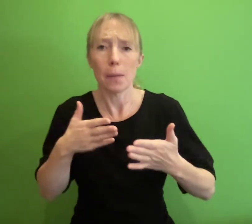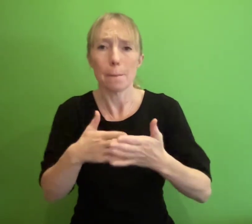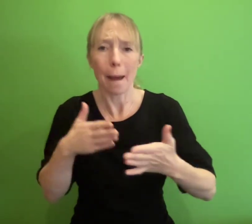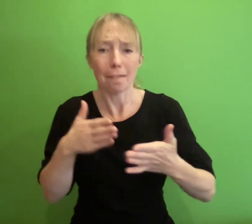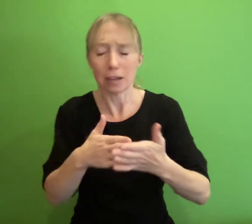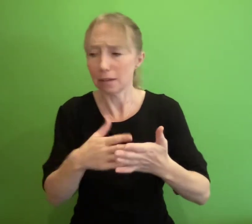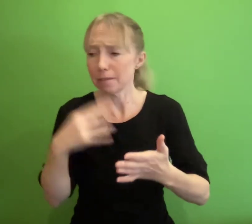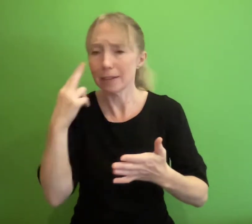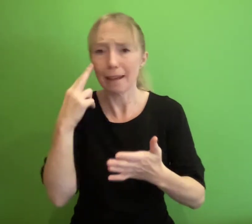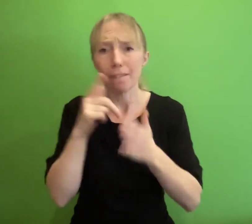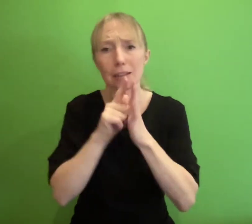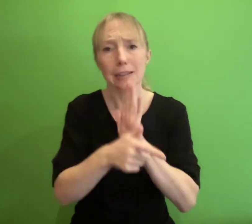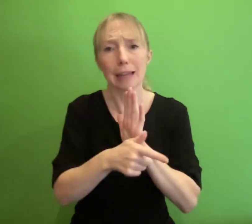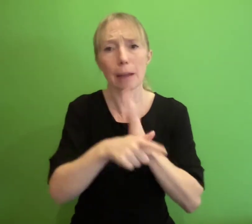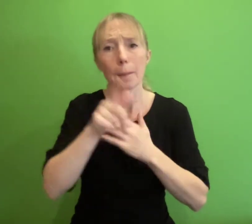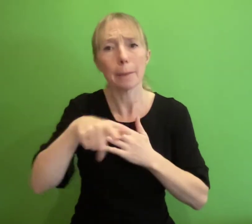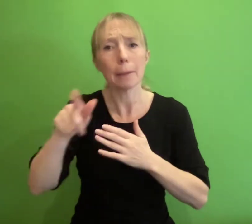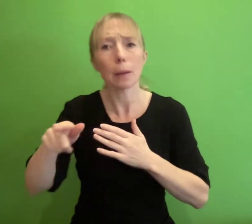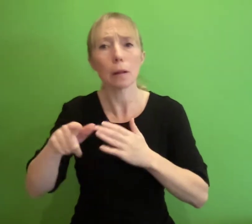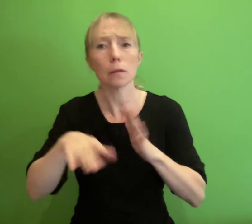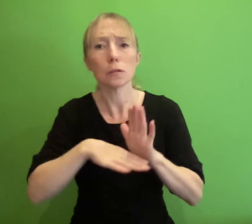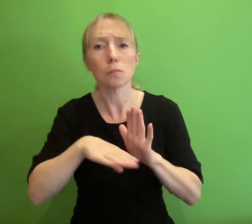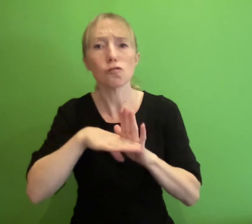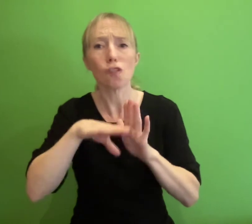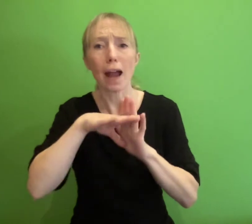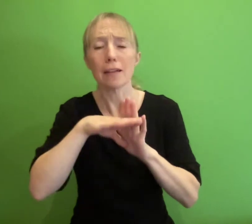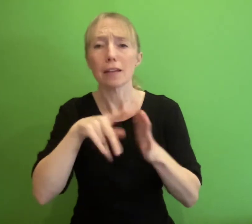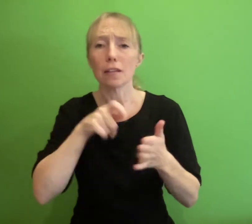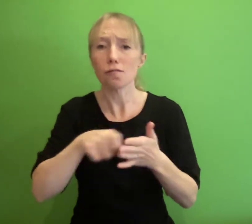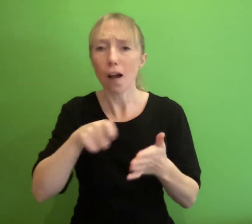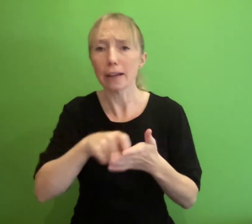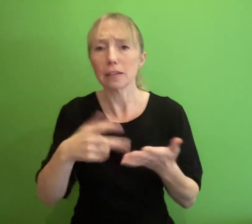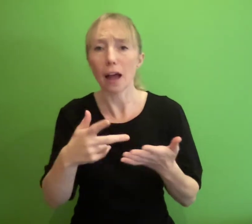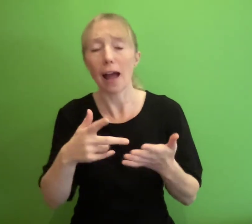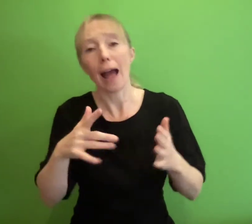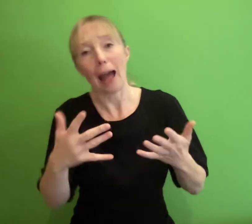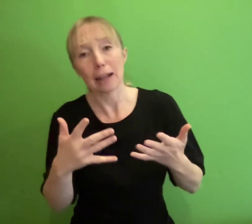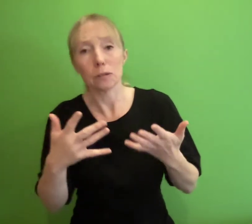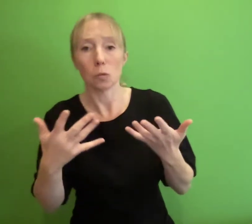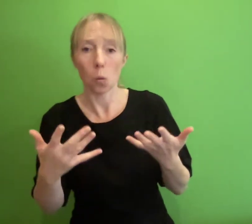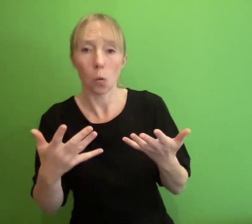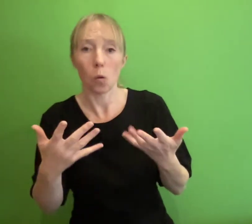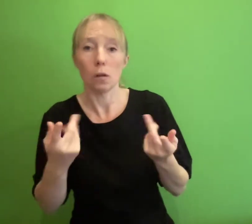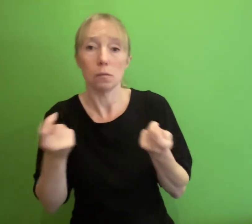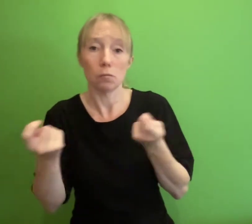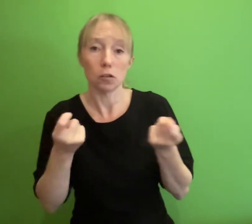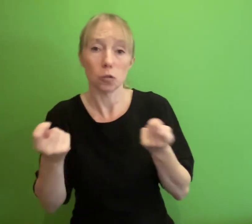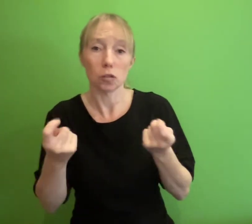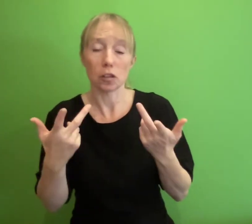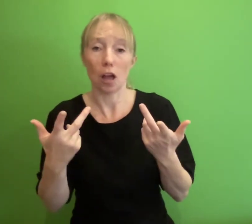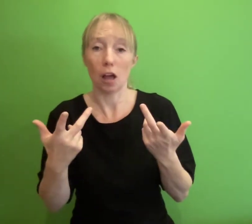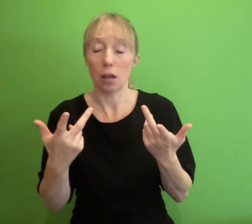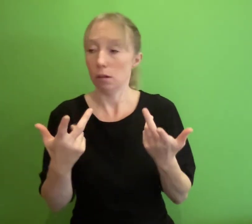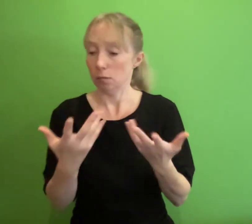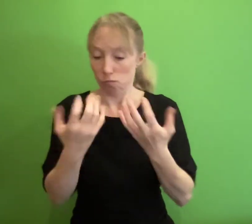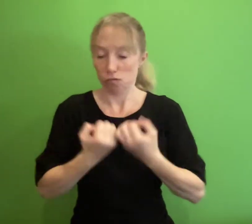and disabled people to progress as a writer and/or a producer. We received responses from across the